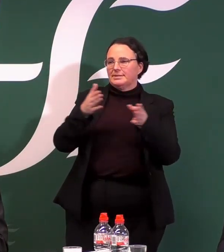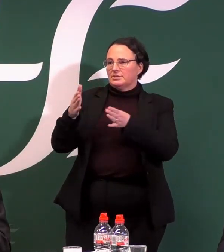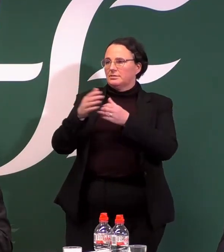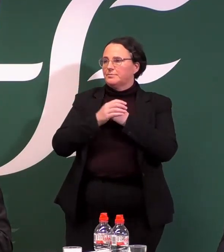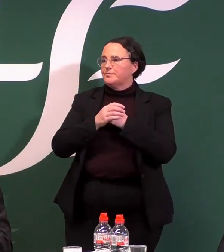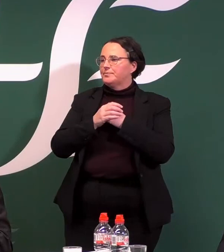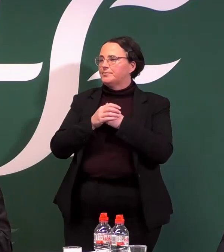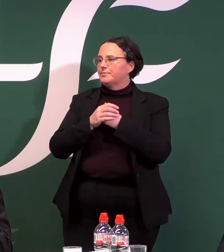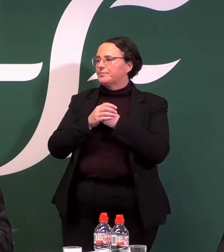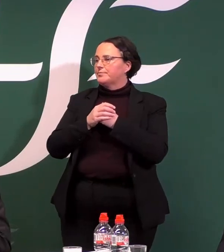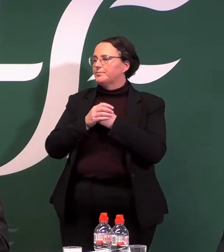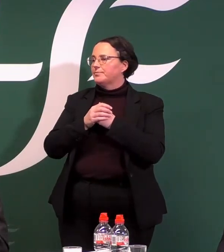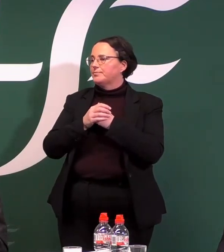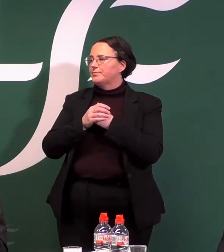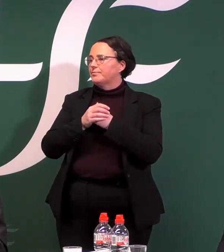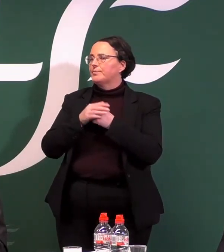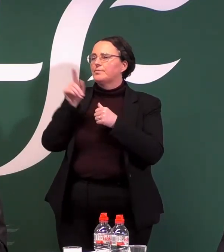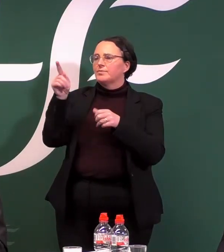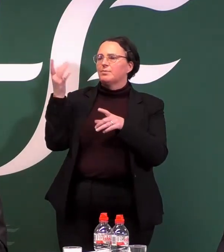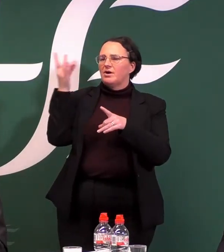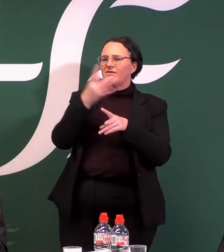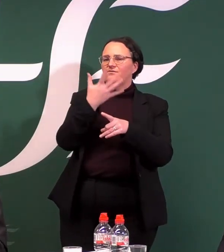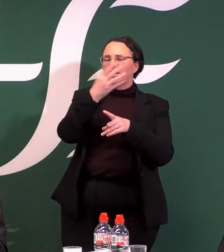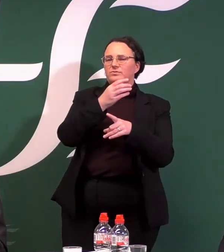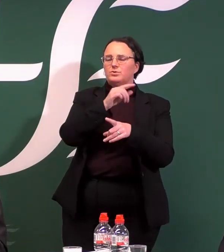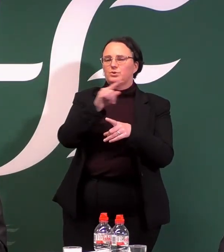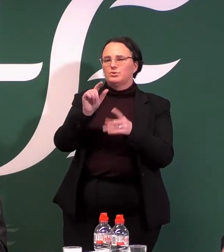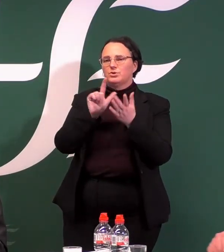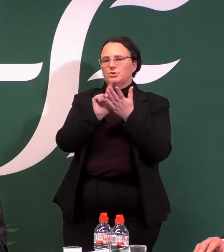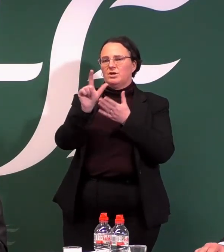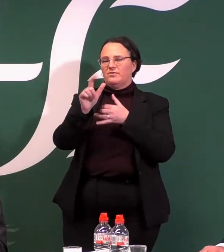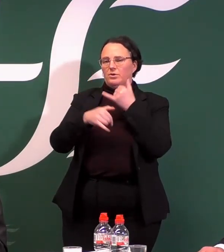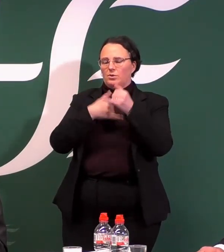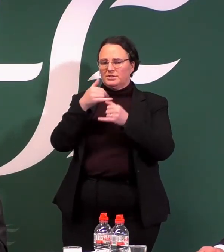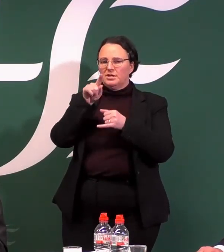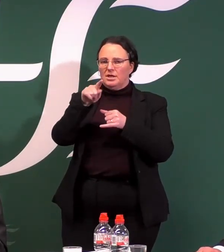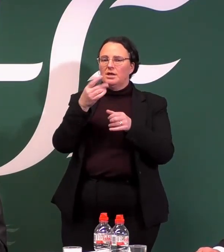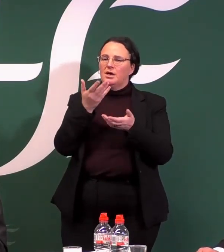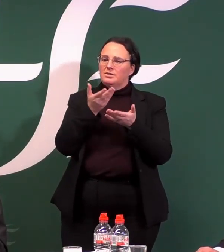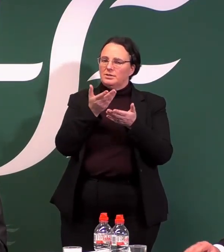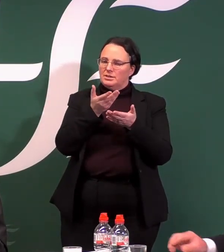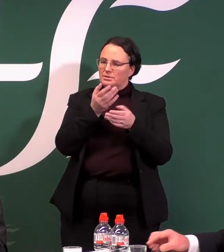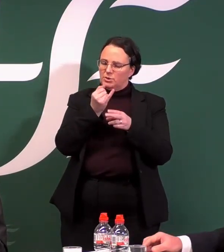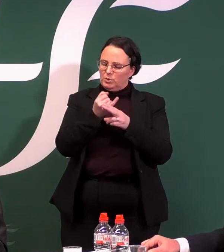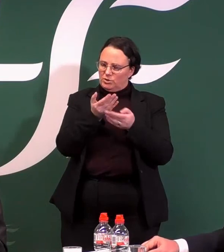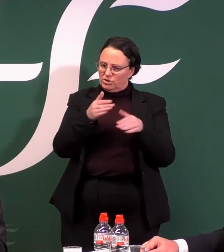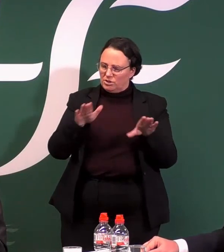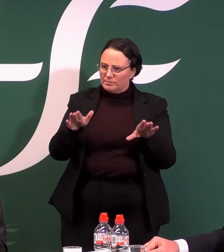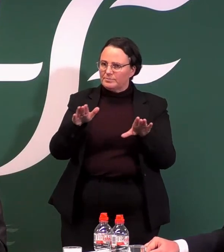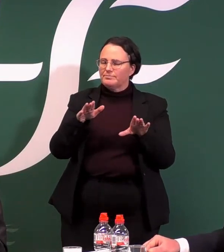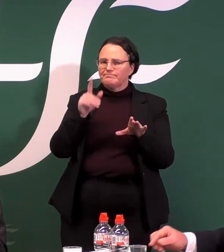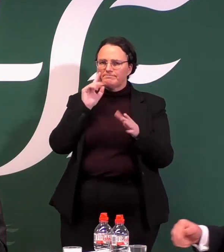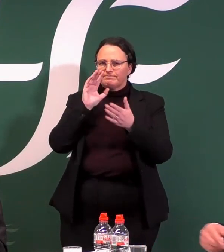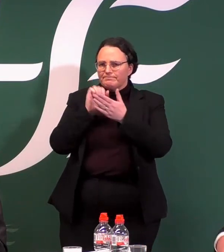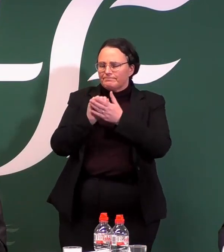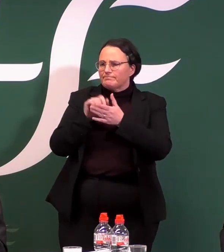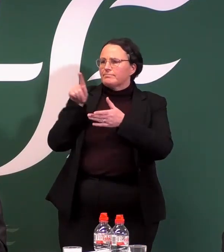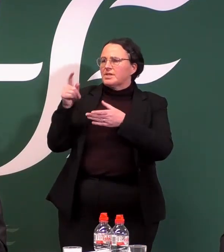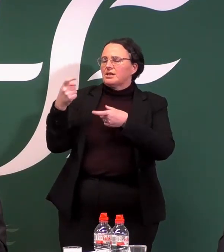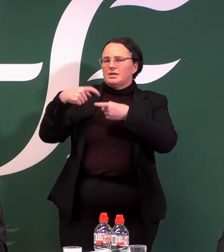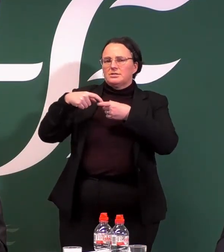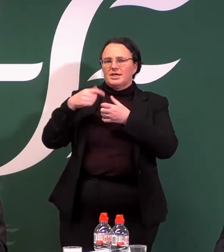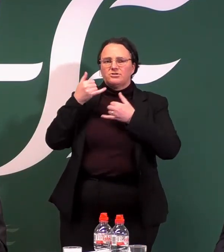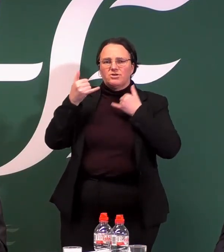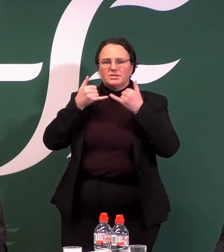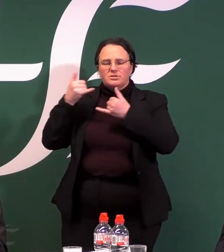Just in relation to 5 to 12-year-olds, the primary school going population, just reports I've picked up from contact tracers saying that they're